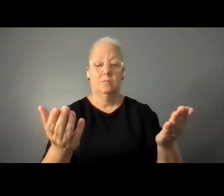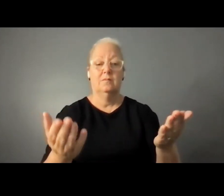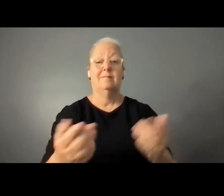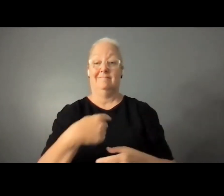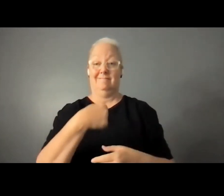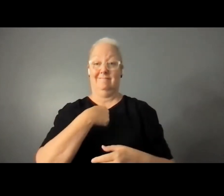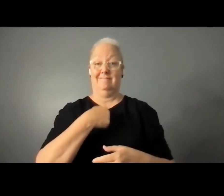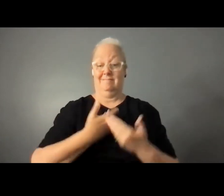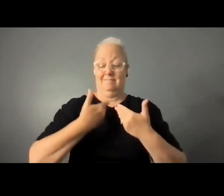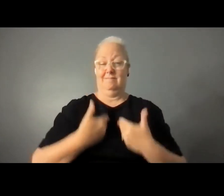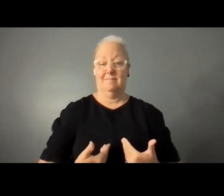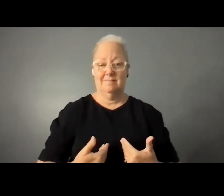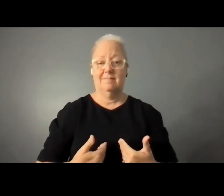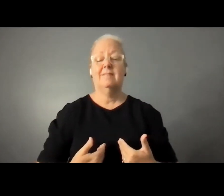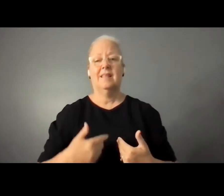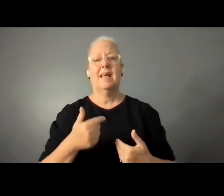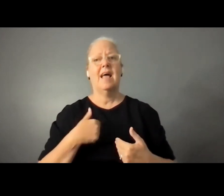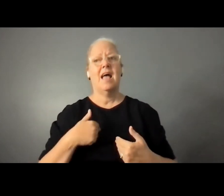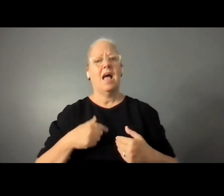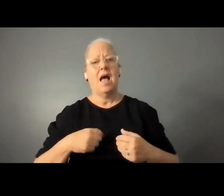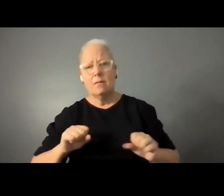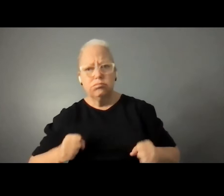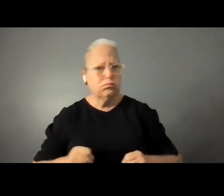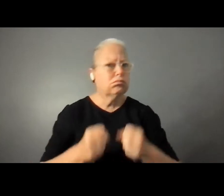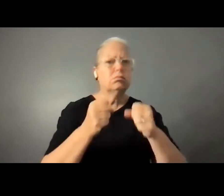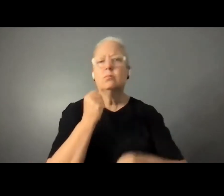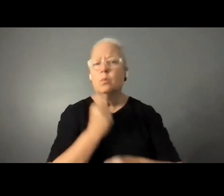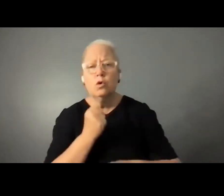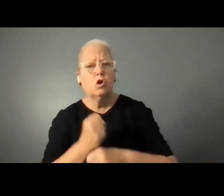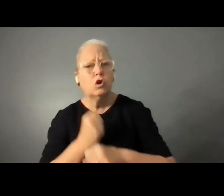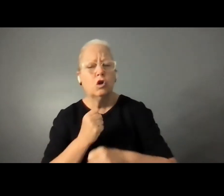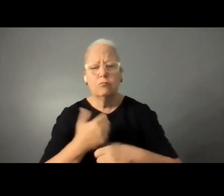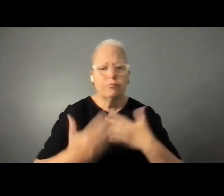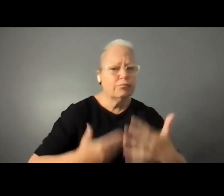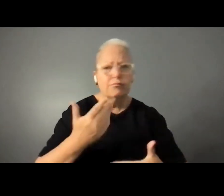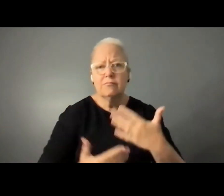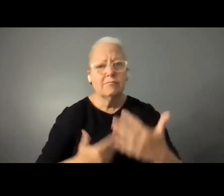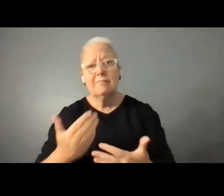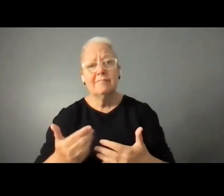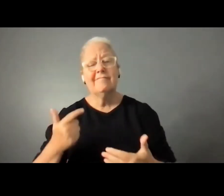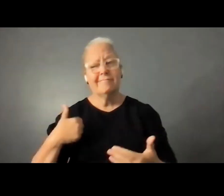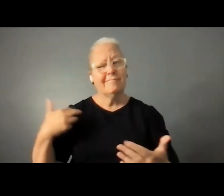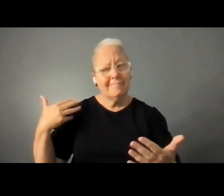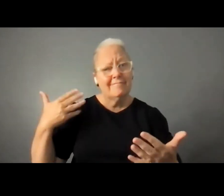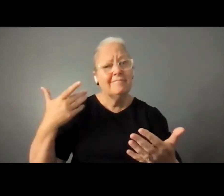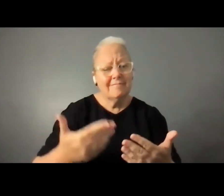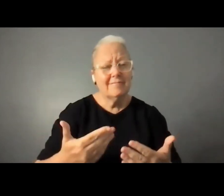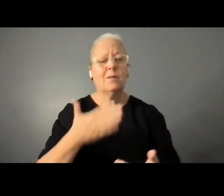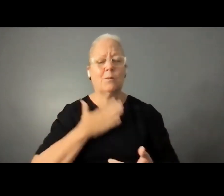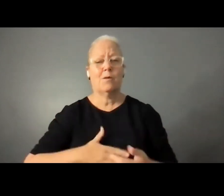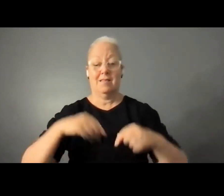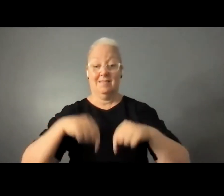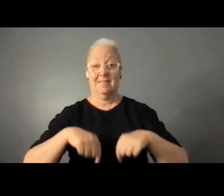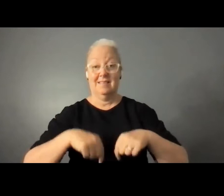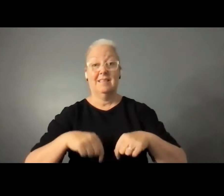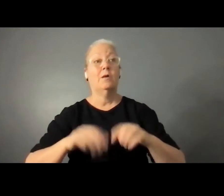is active in this field and who's spending like every day of my life trying to make this world a better place